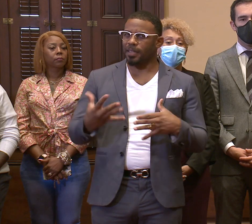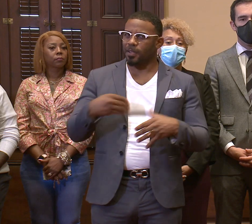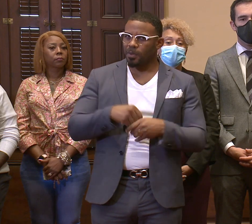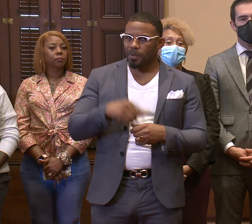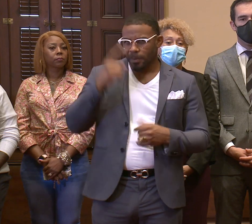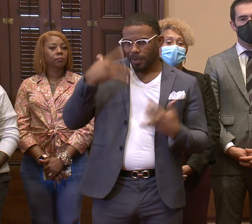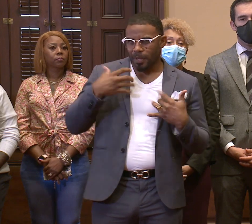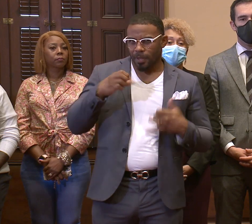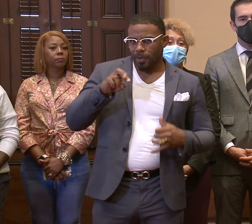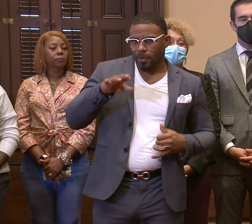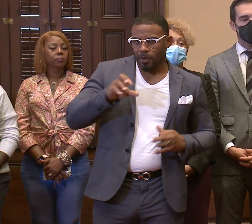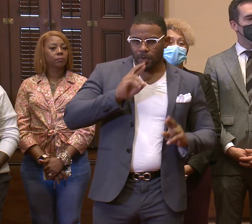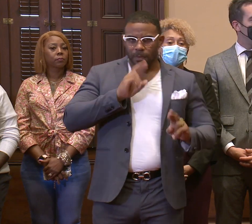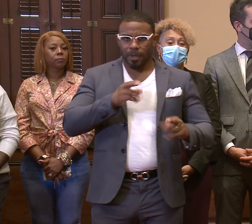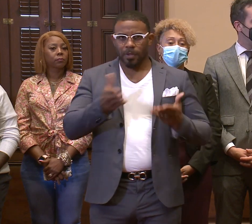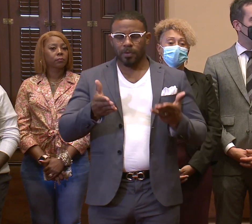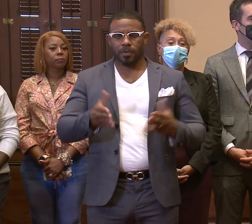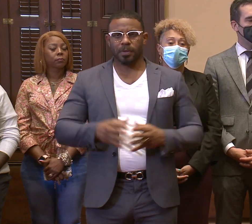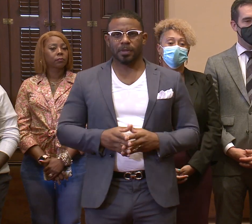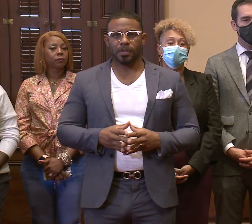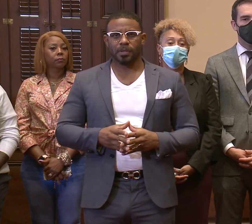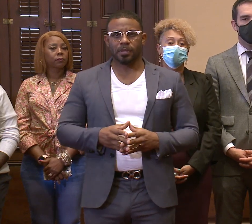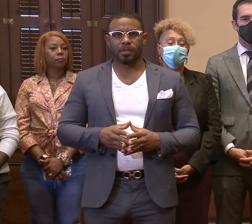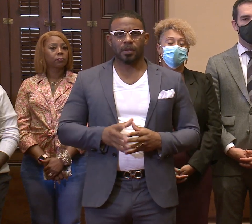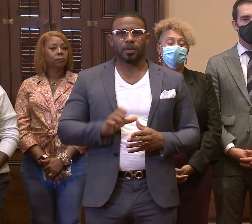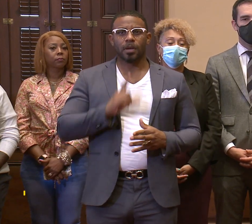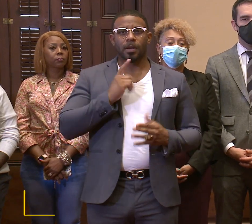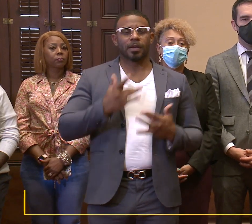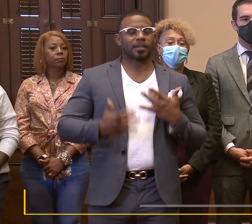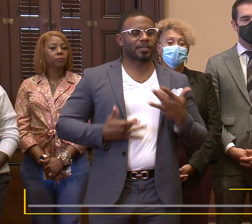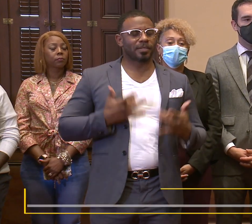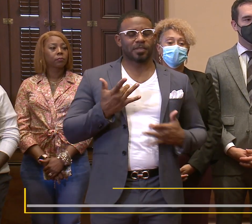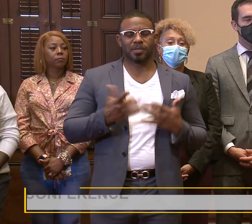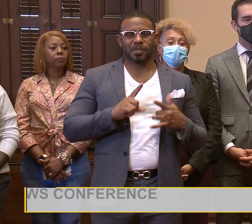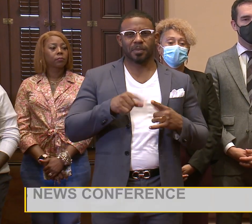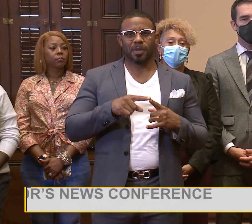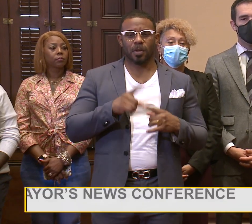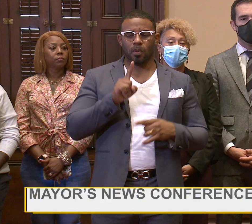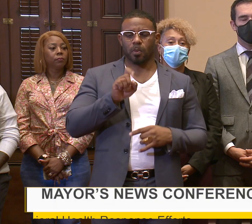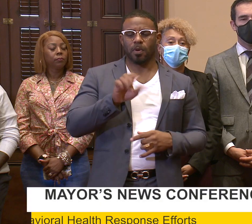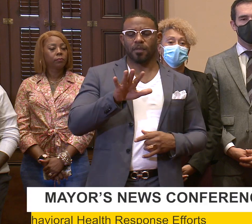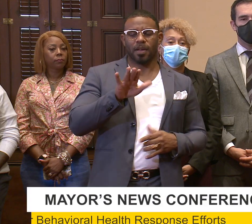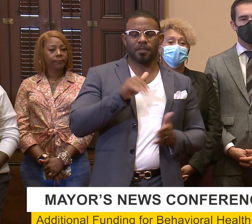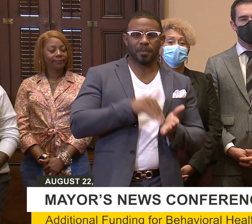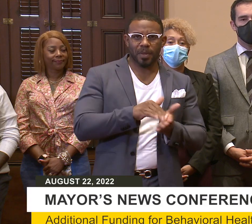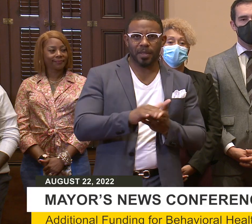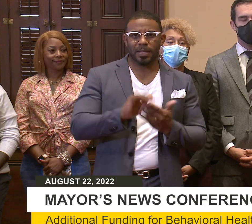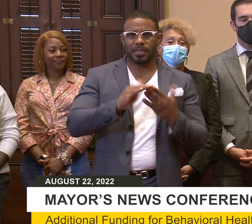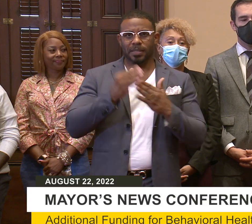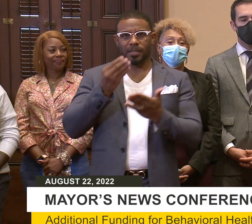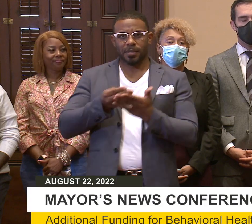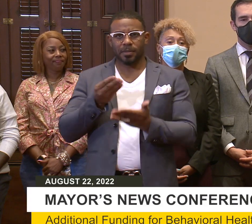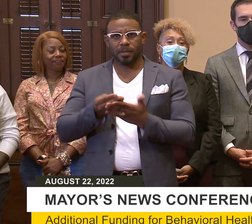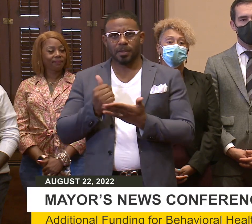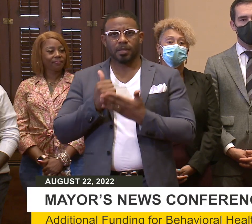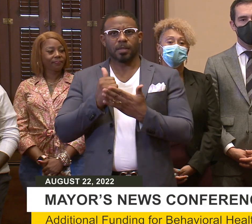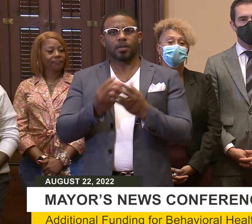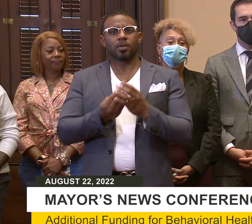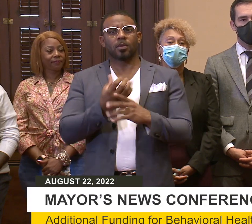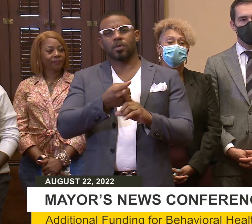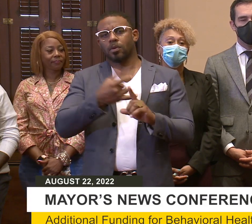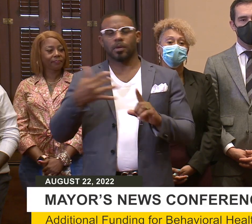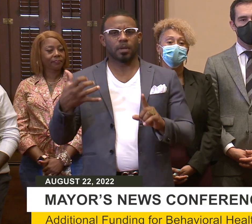including mental health crisis response services. We are enthusiastic about the $1.5 million in city funding to help grow